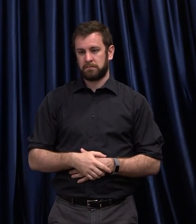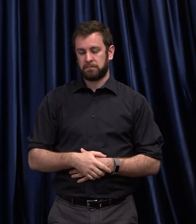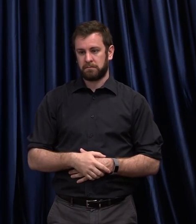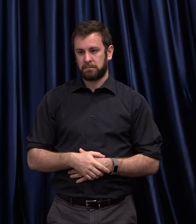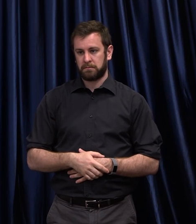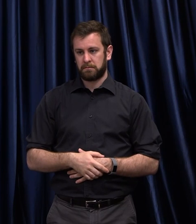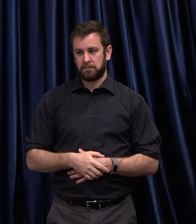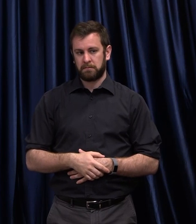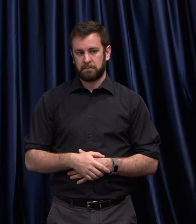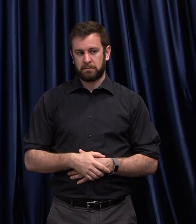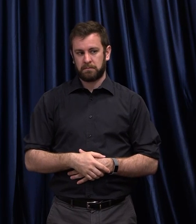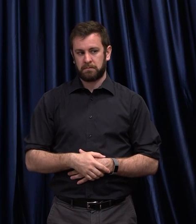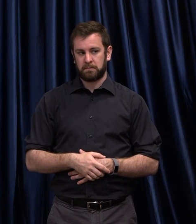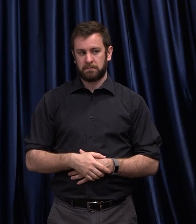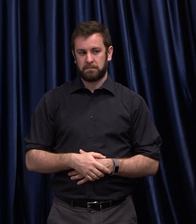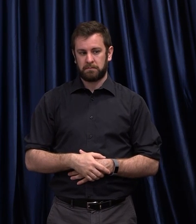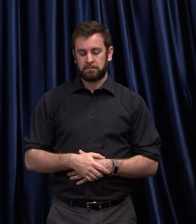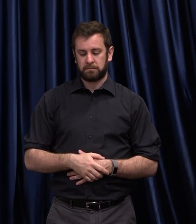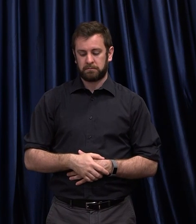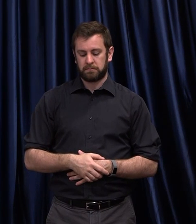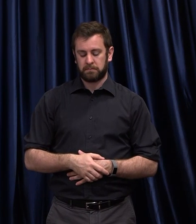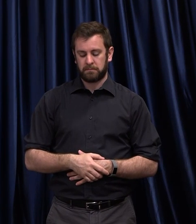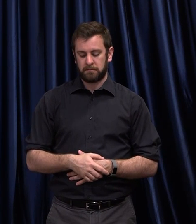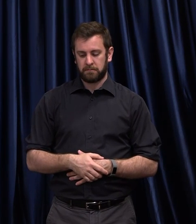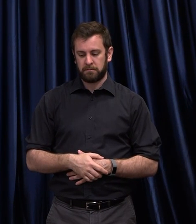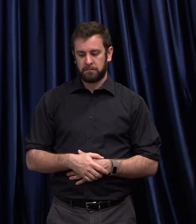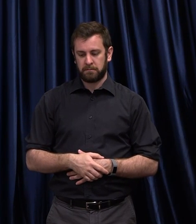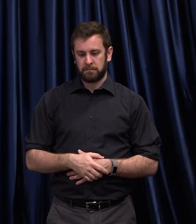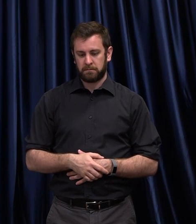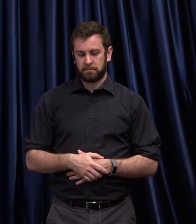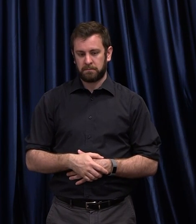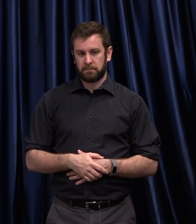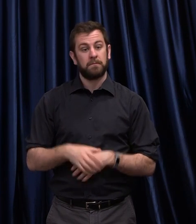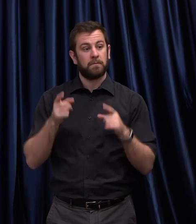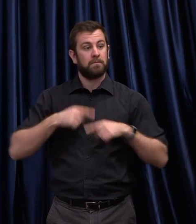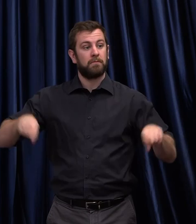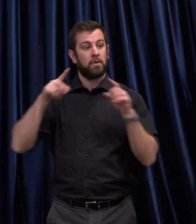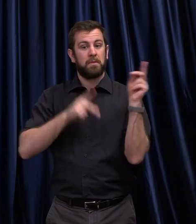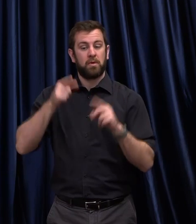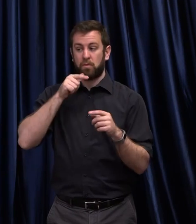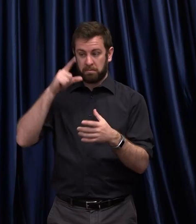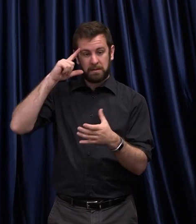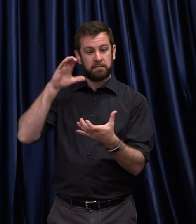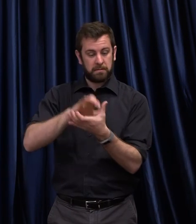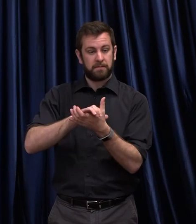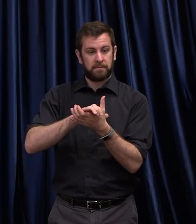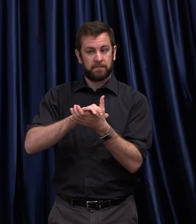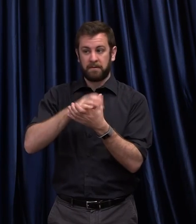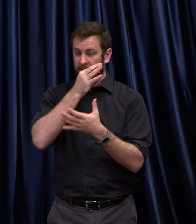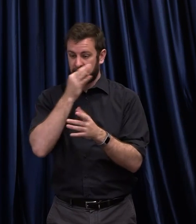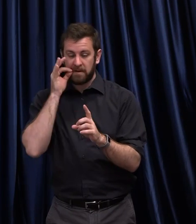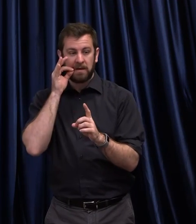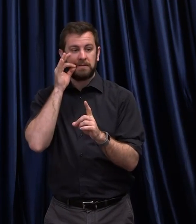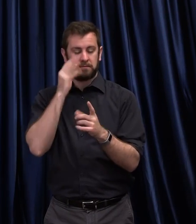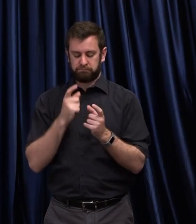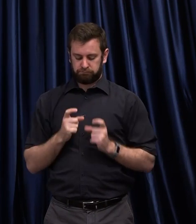ala alladhina min qablikum, la'allakum tattaqun. O you who believe, fasting has been